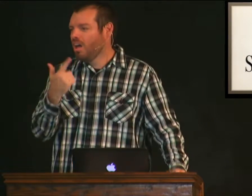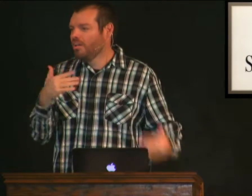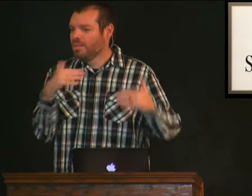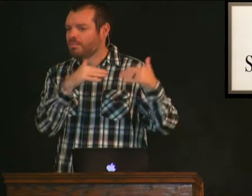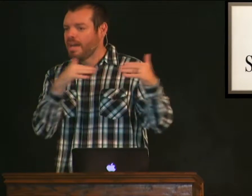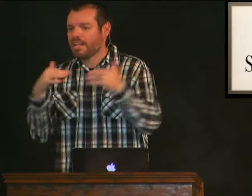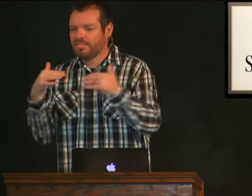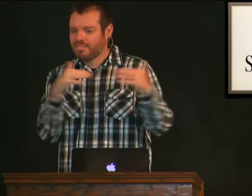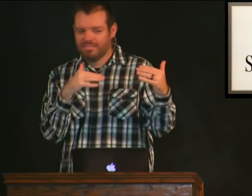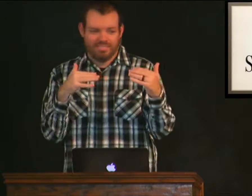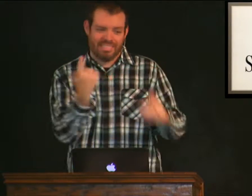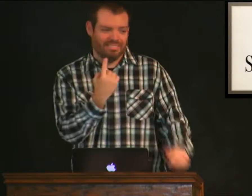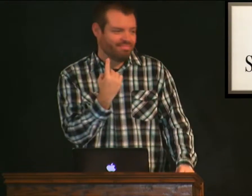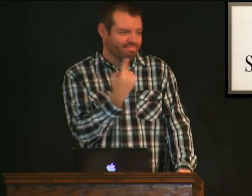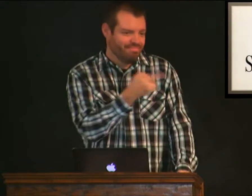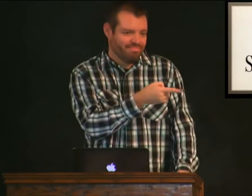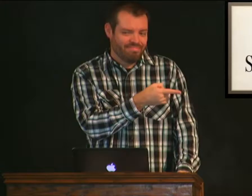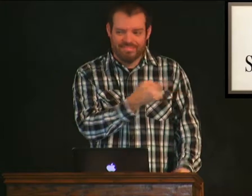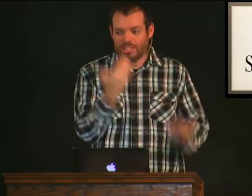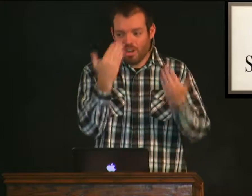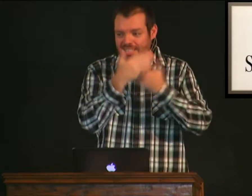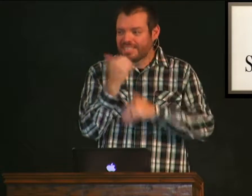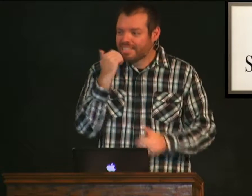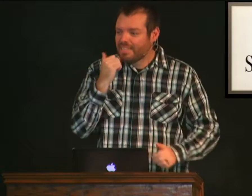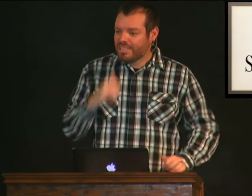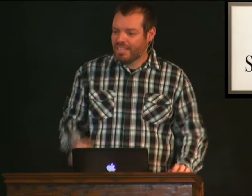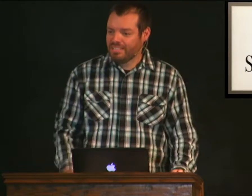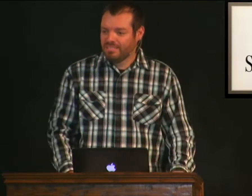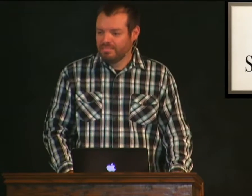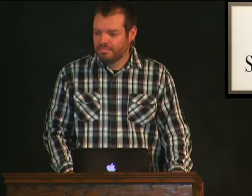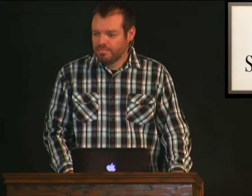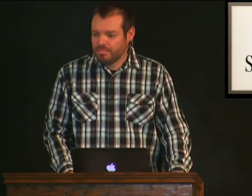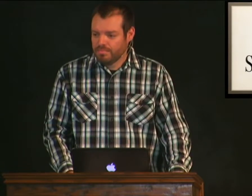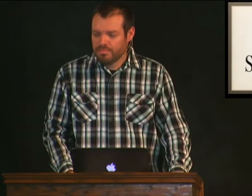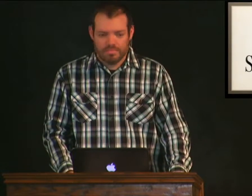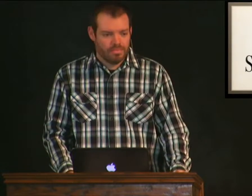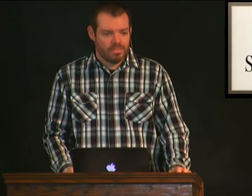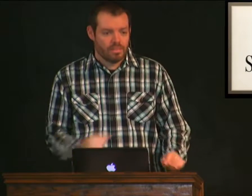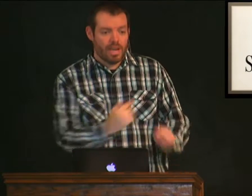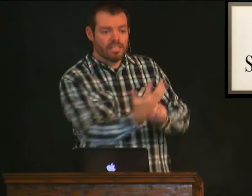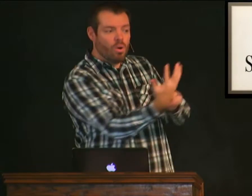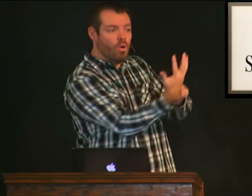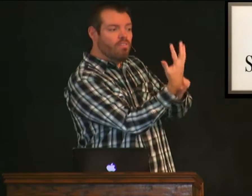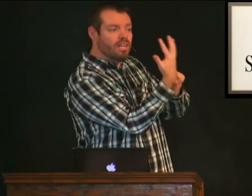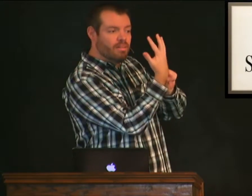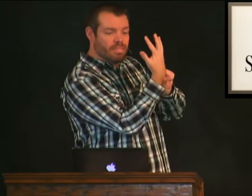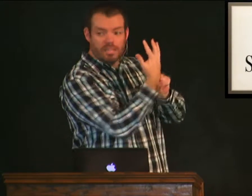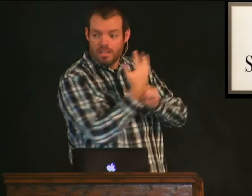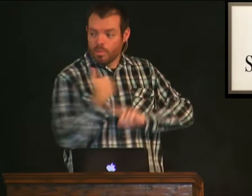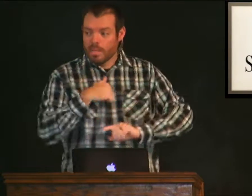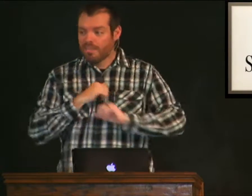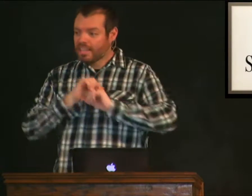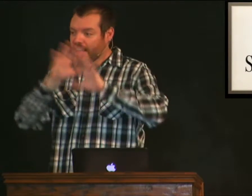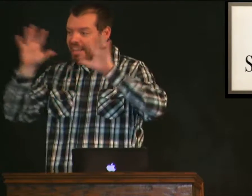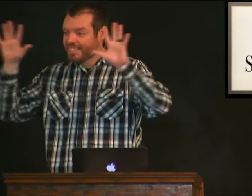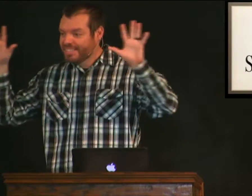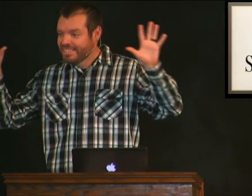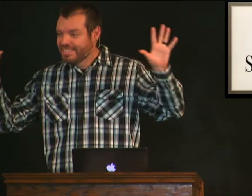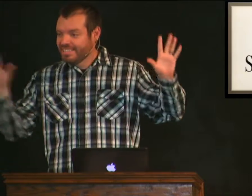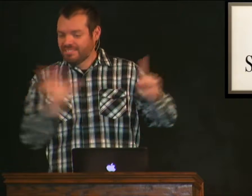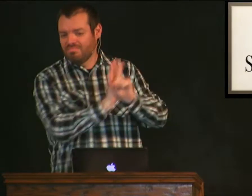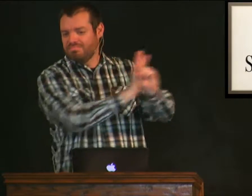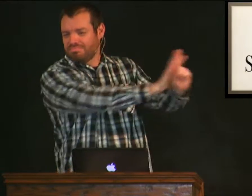We all battle the darkness every day. Tries to overcome it, but we have the